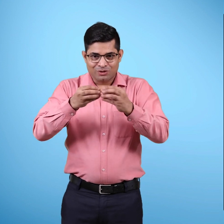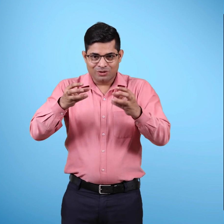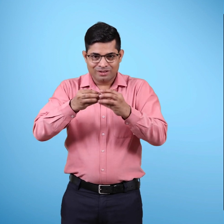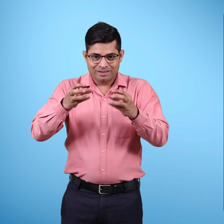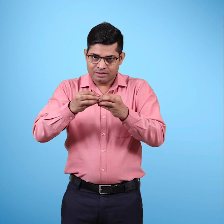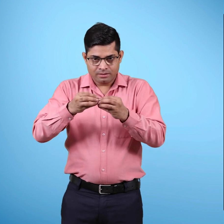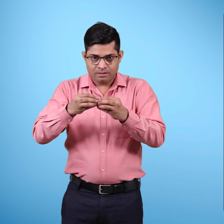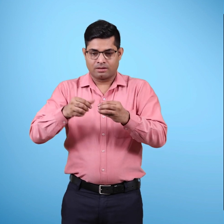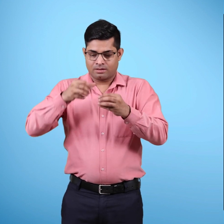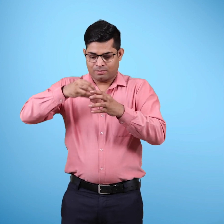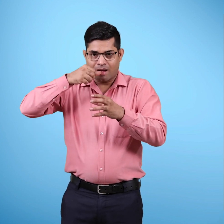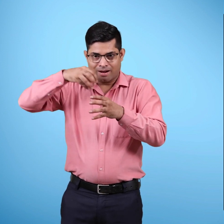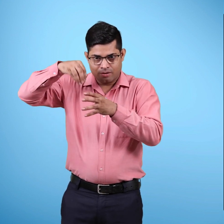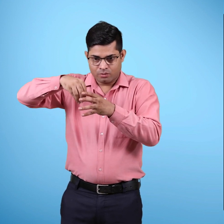Place some wet cotton in them.